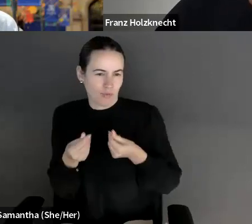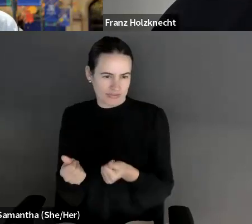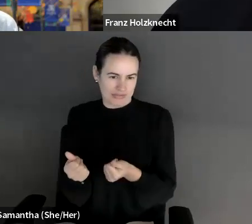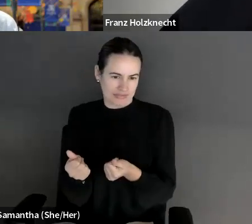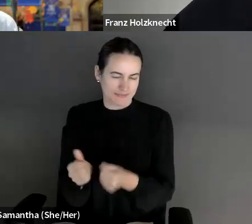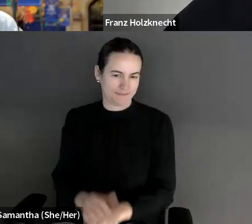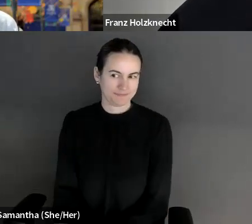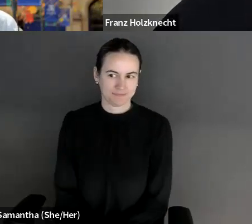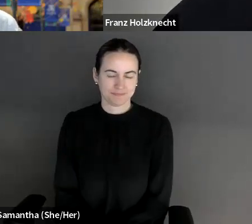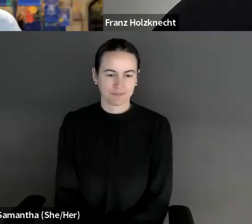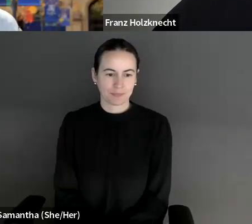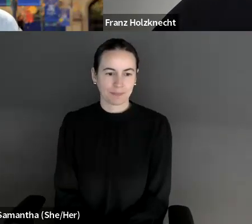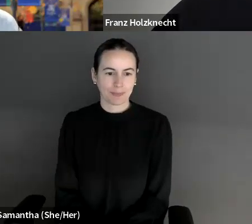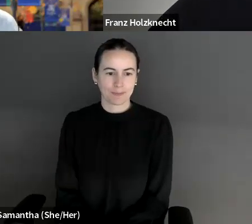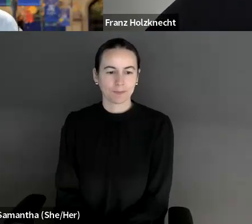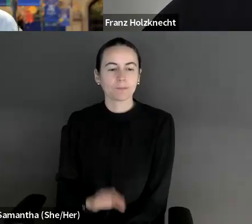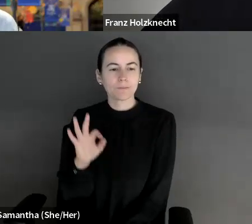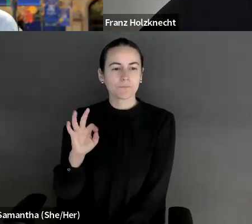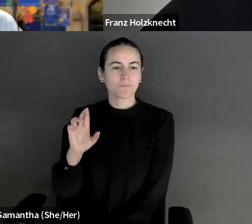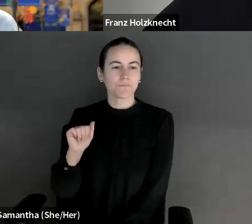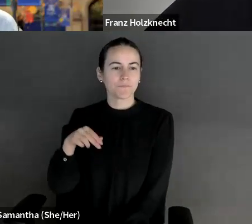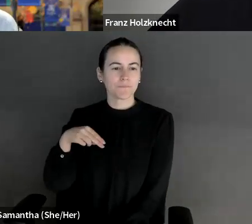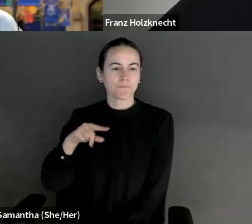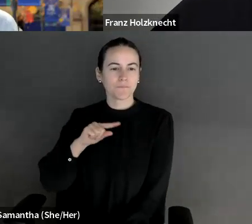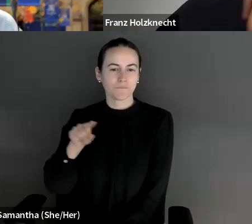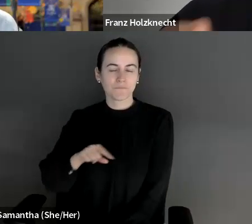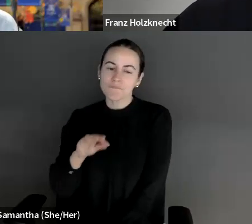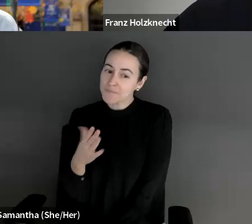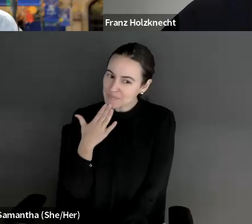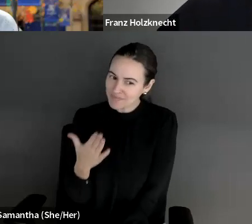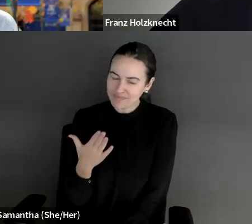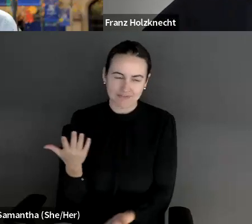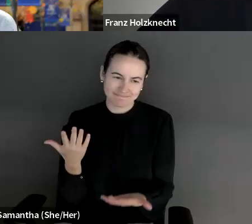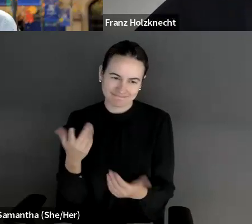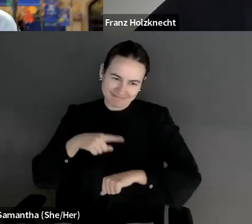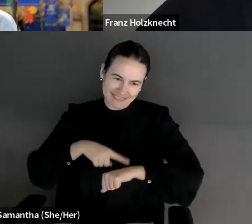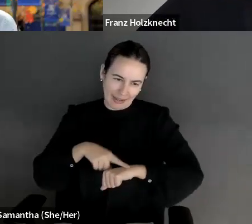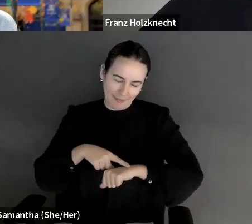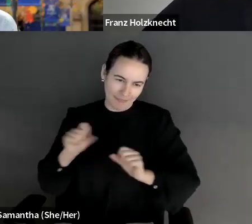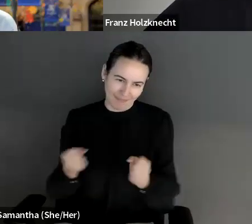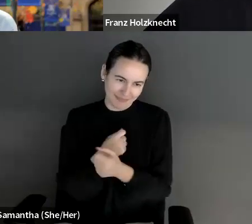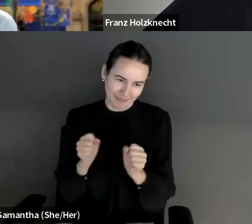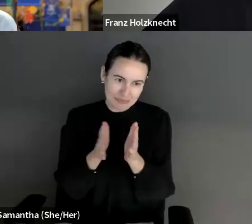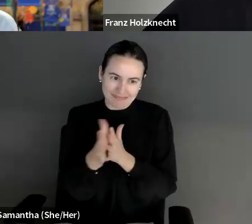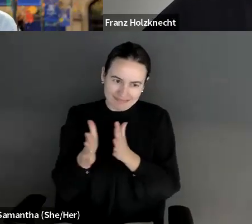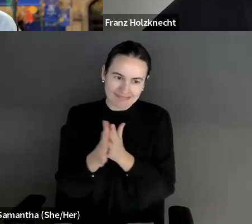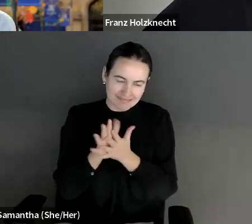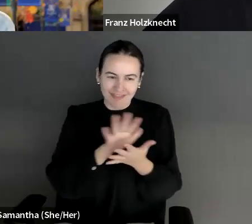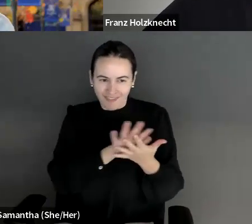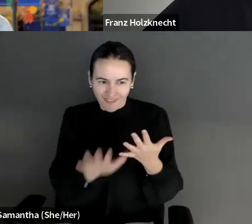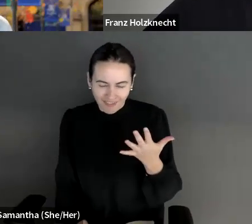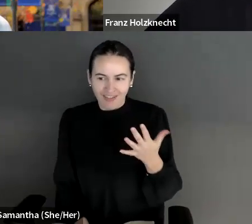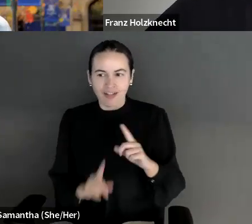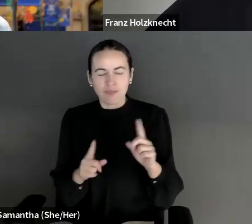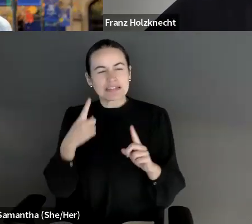Yeah, thanks, Ute, for this question. This is something I also didn't have time to talk about. So we looked at the Resch-Hendrich